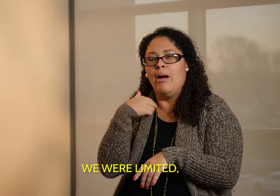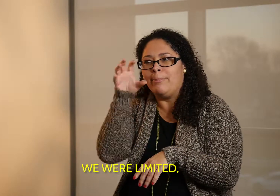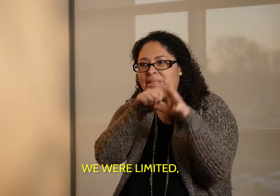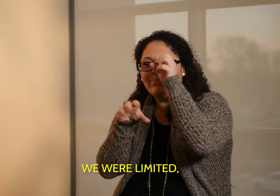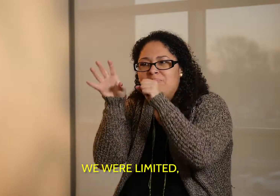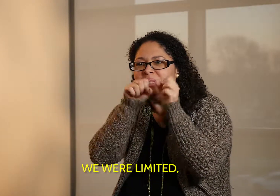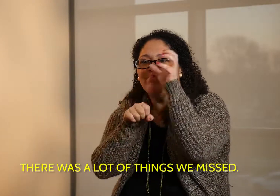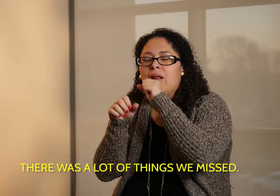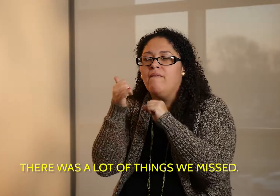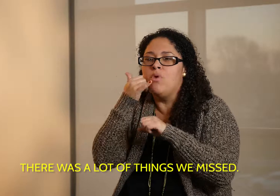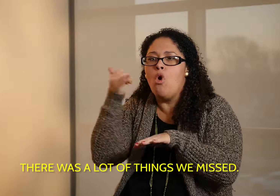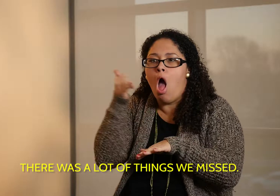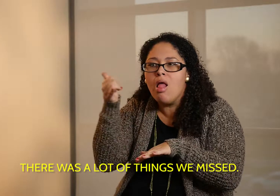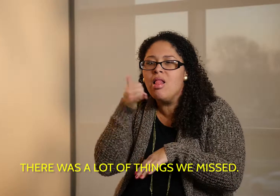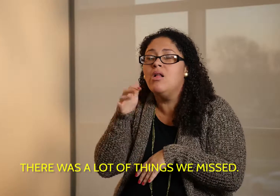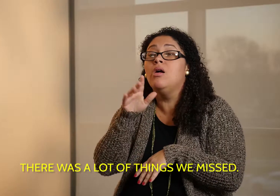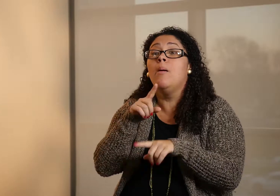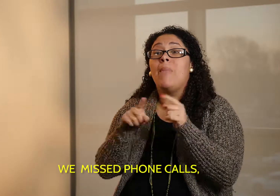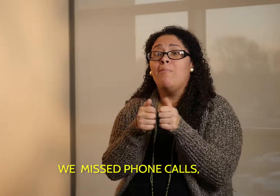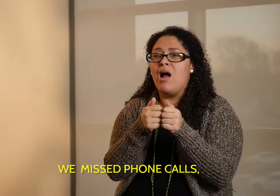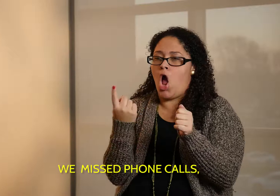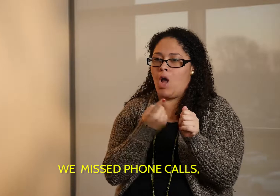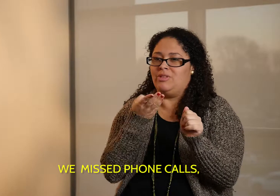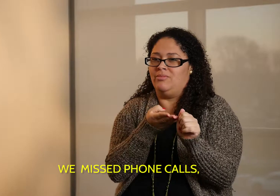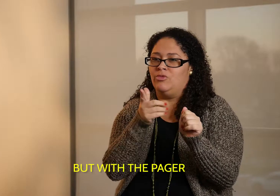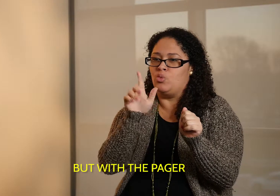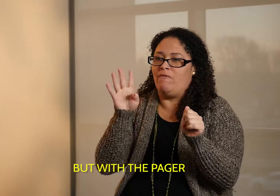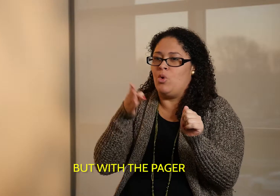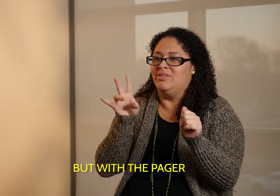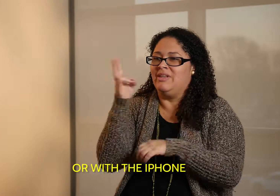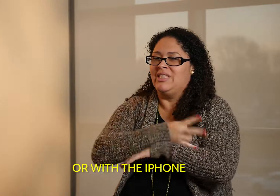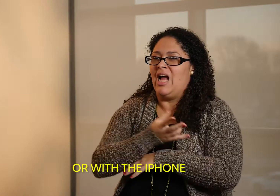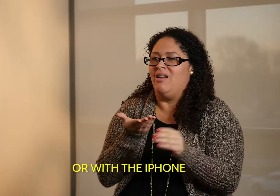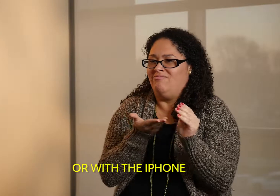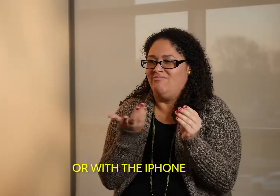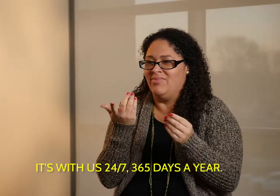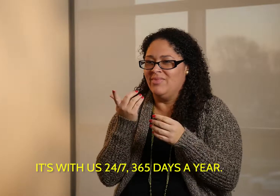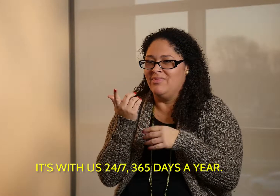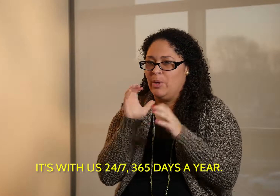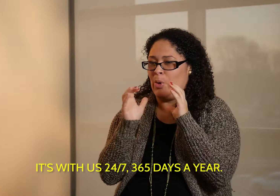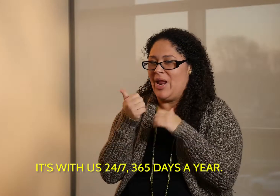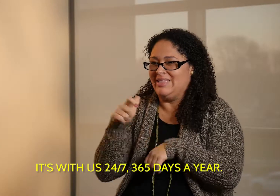We were limited. There was a lot of things we missed. We'd miss phone calls, et cetera, but with the pager or with our iPhones, it's with us